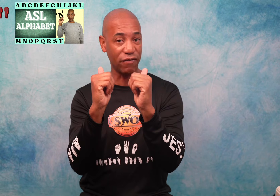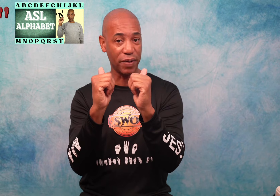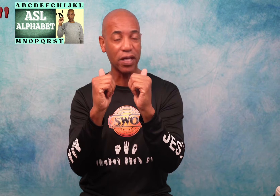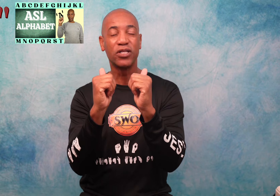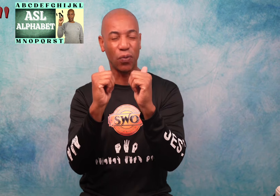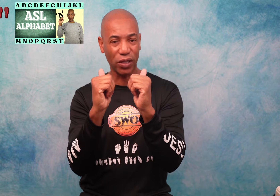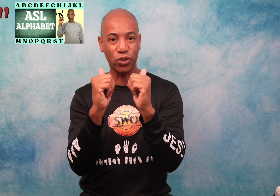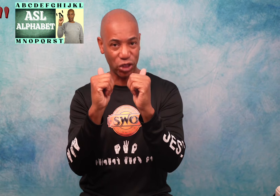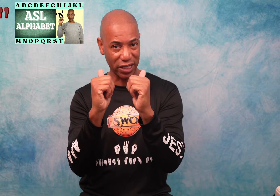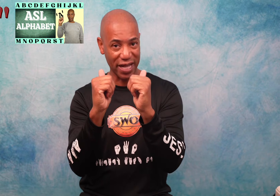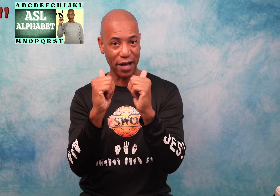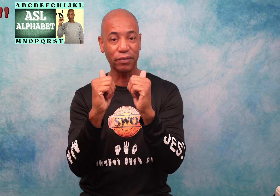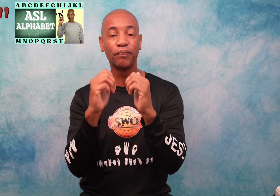alphabet, so why don't you check that out?